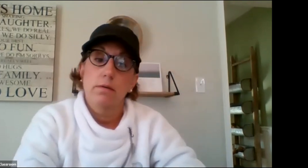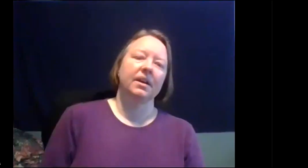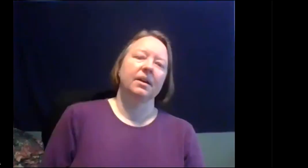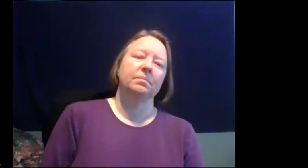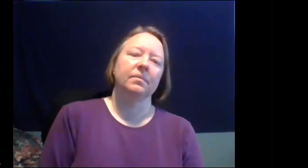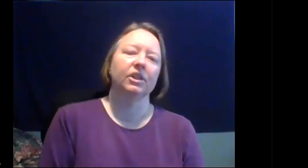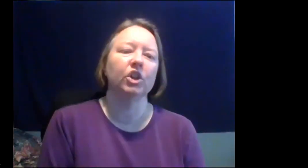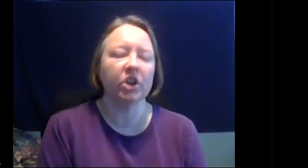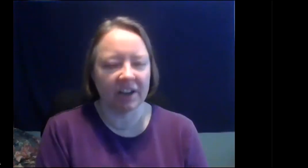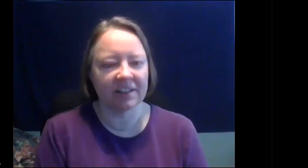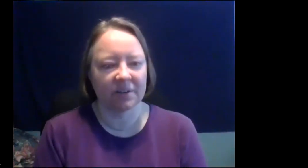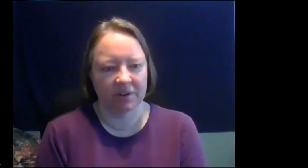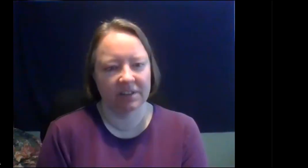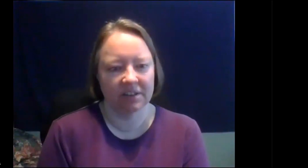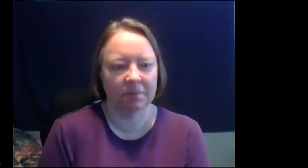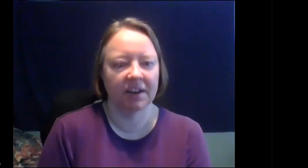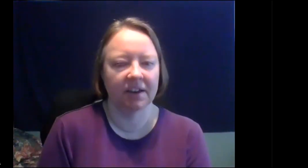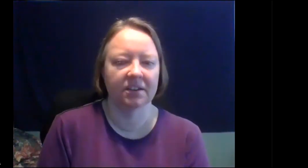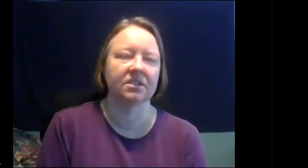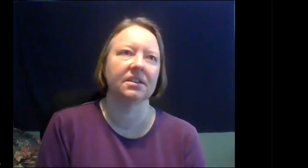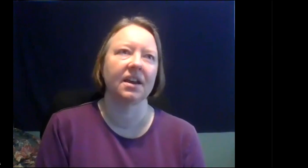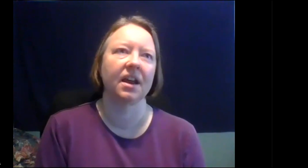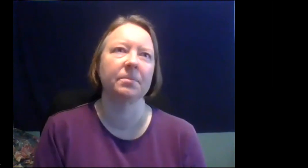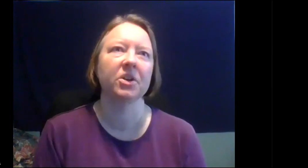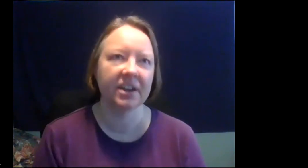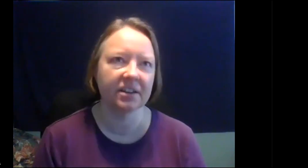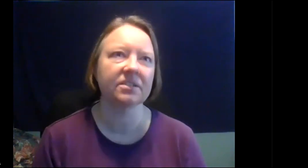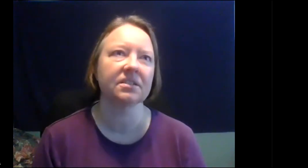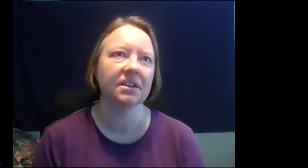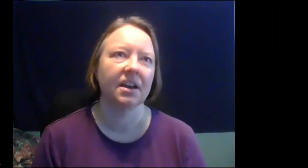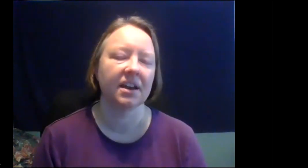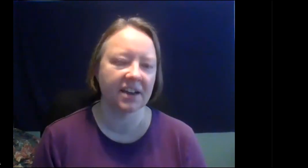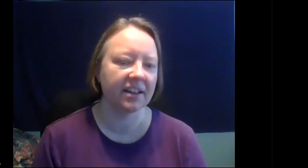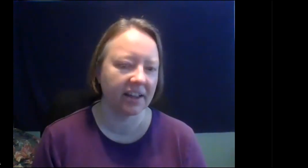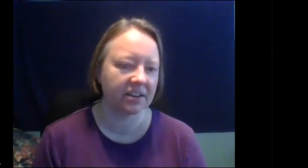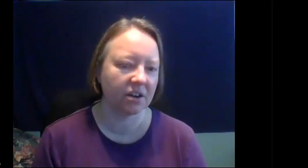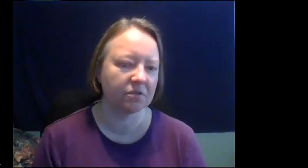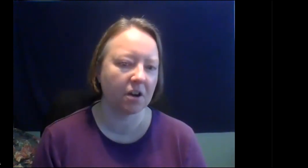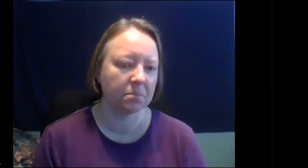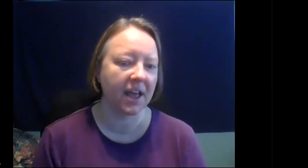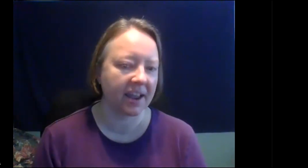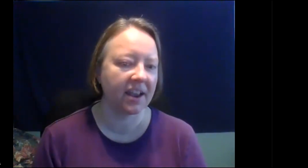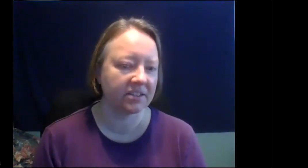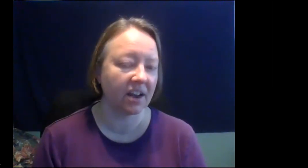am learning the differences because there is a dialect of Black